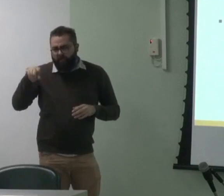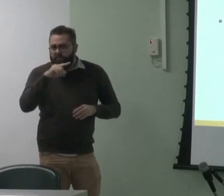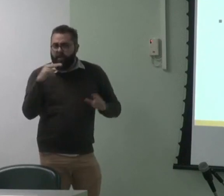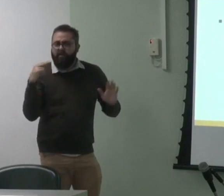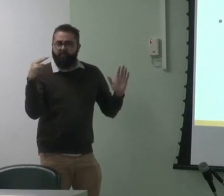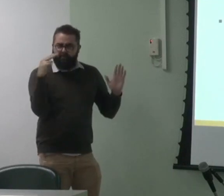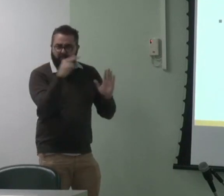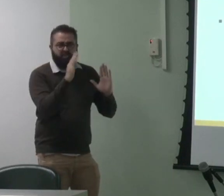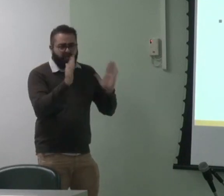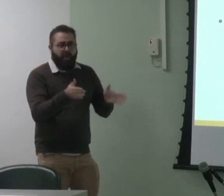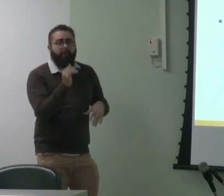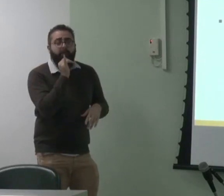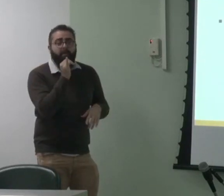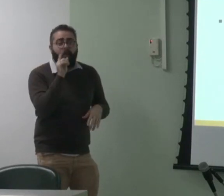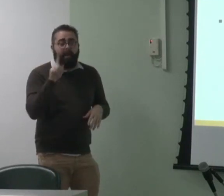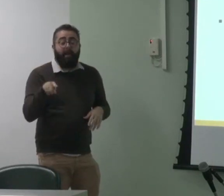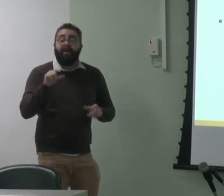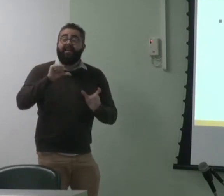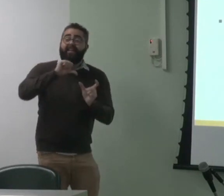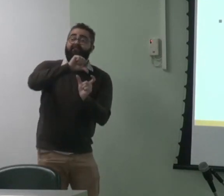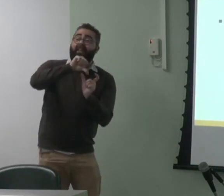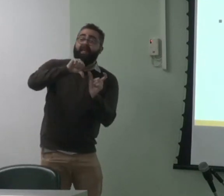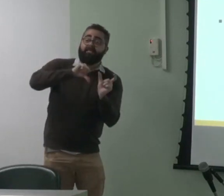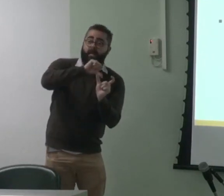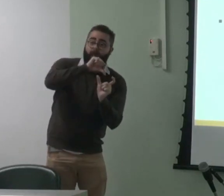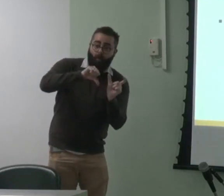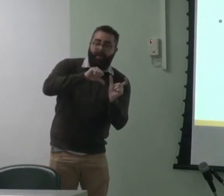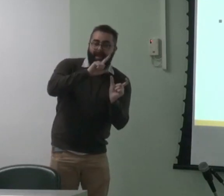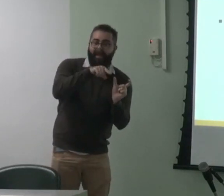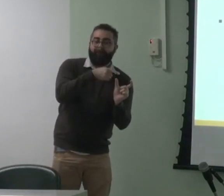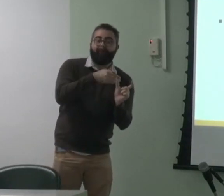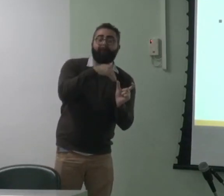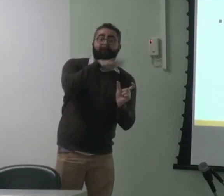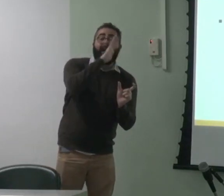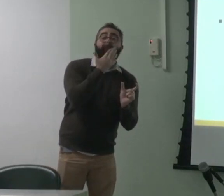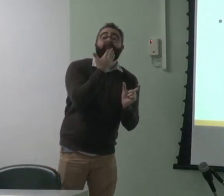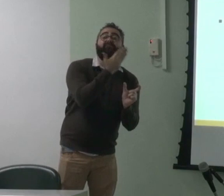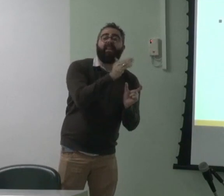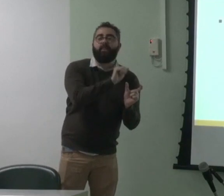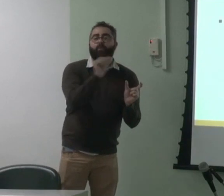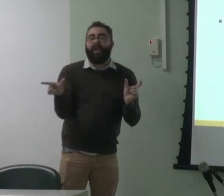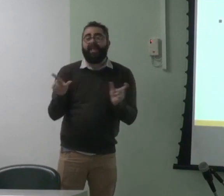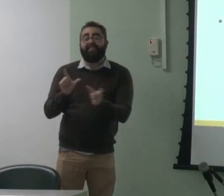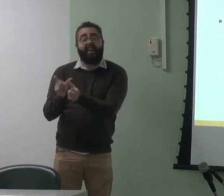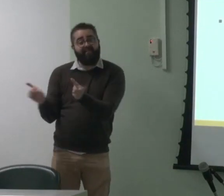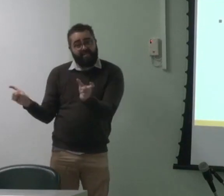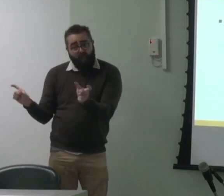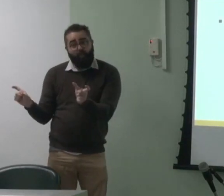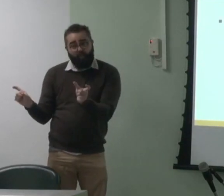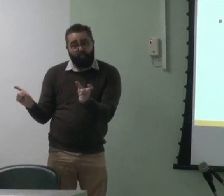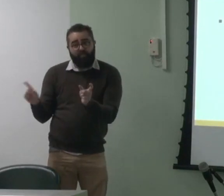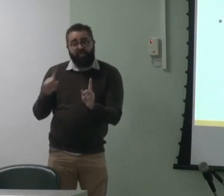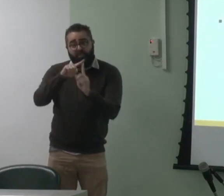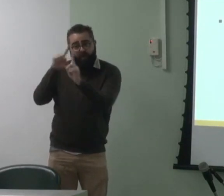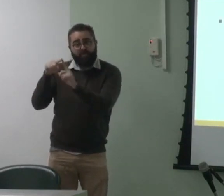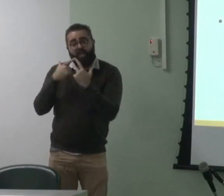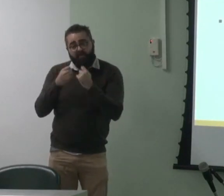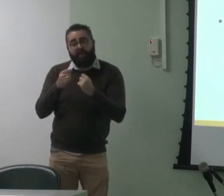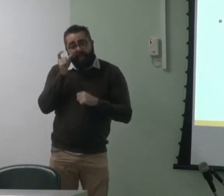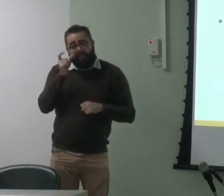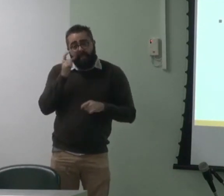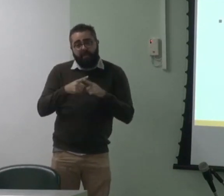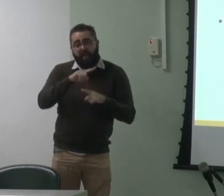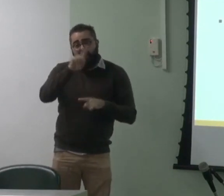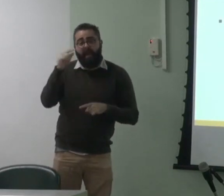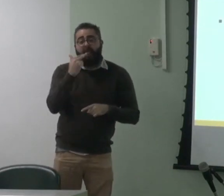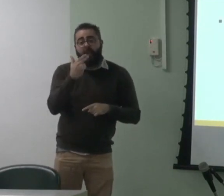overview that inflection is preferred to derivation in language typology as well as in language data resources. So